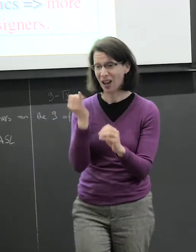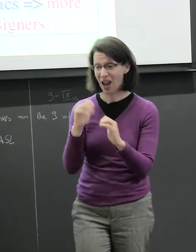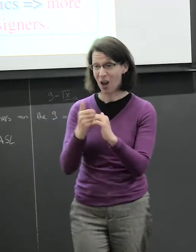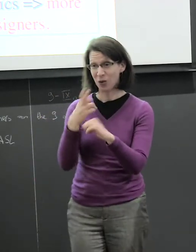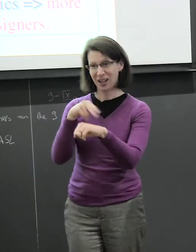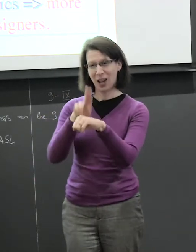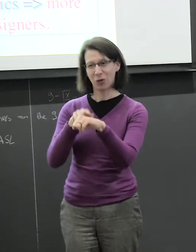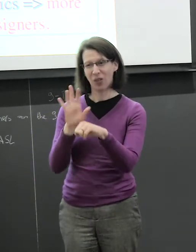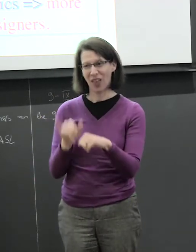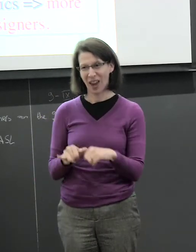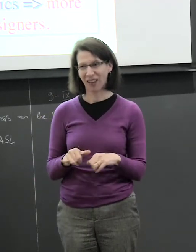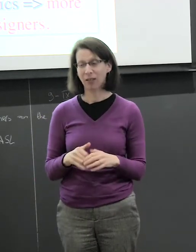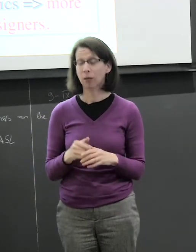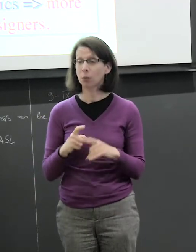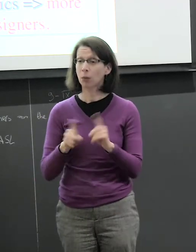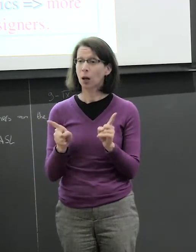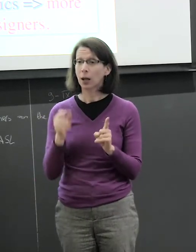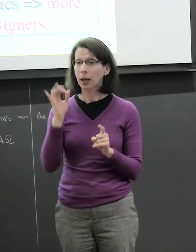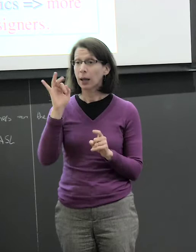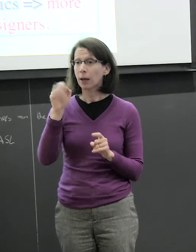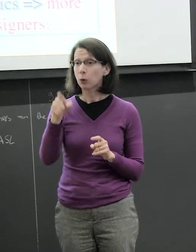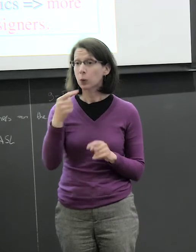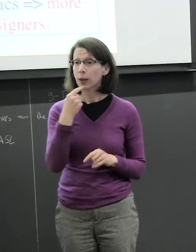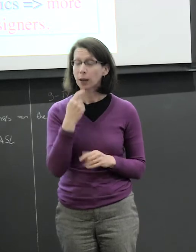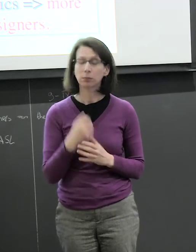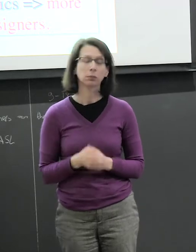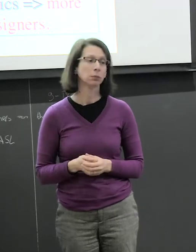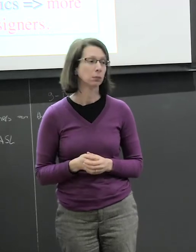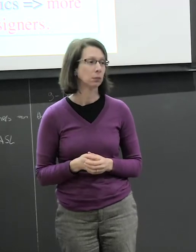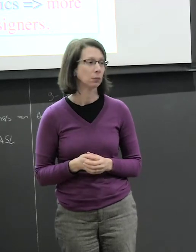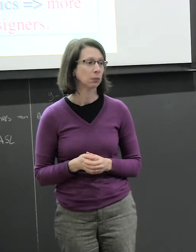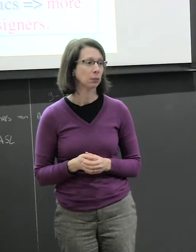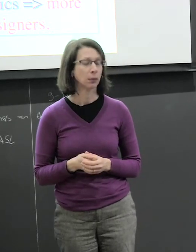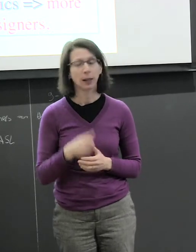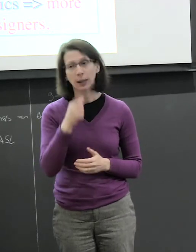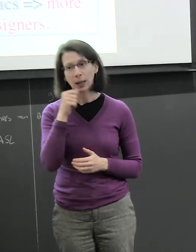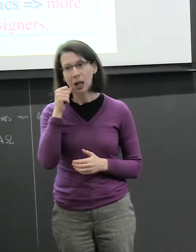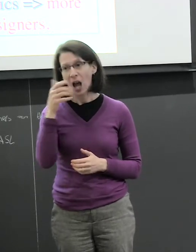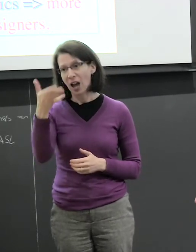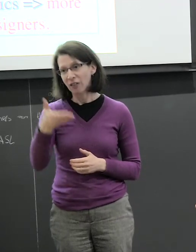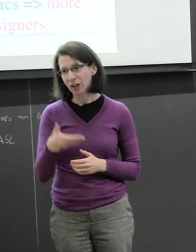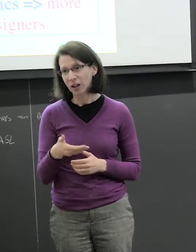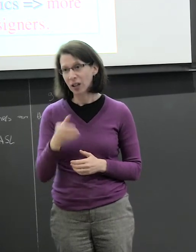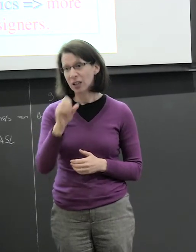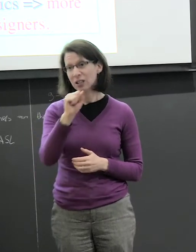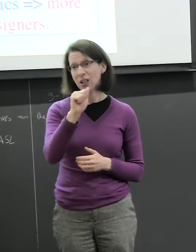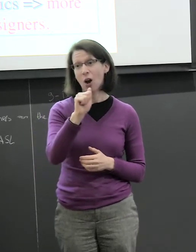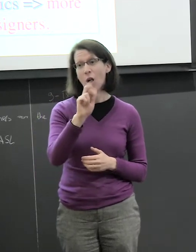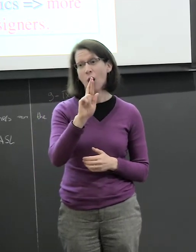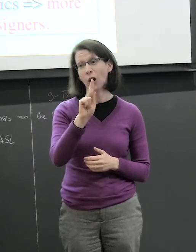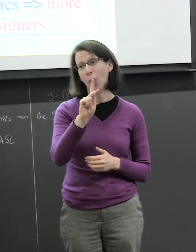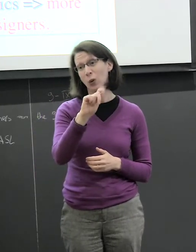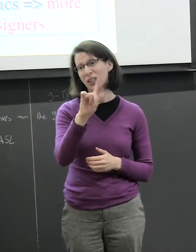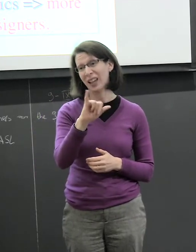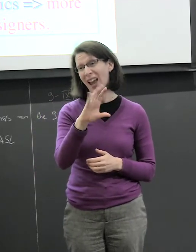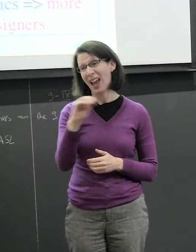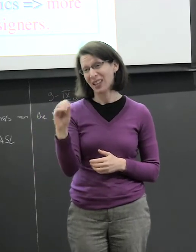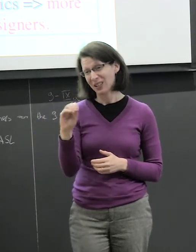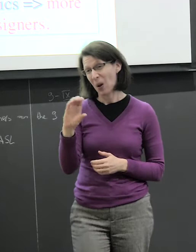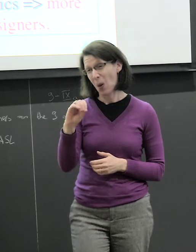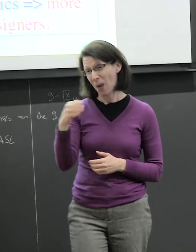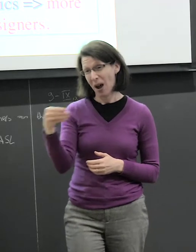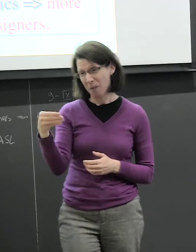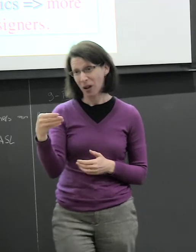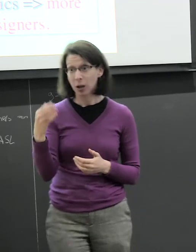that is, but if you were to say, you know, yesterday I invited Sarkozy and Obama, and then you know